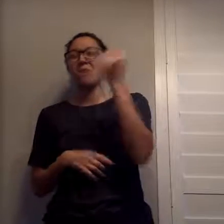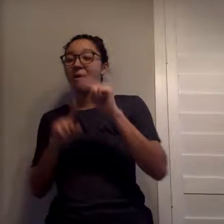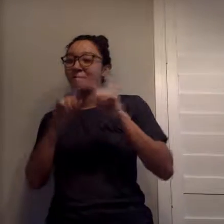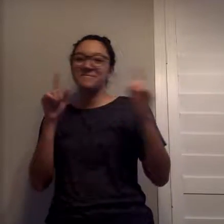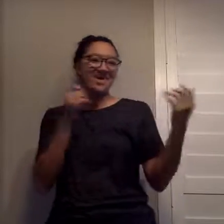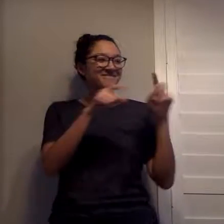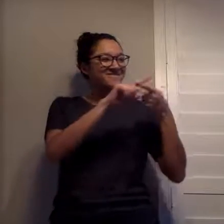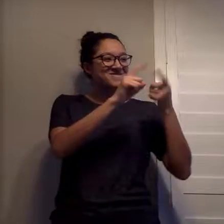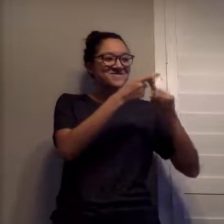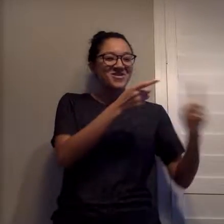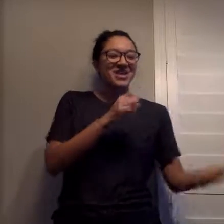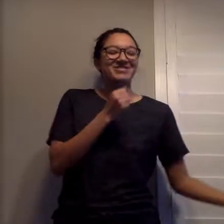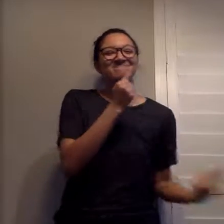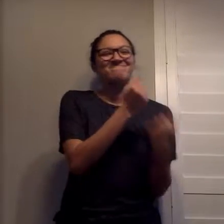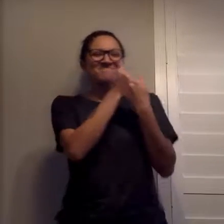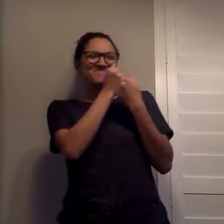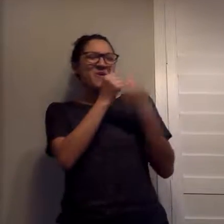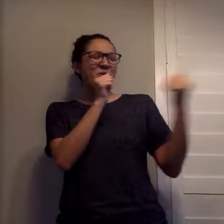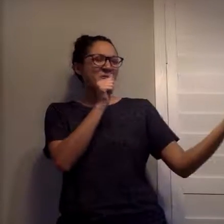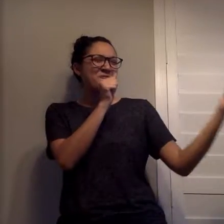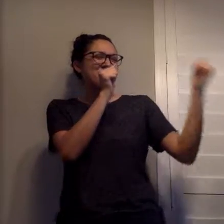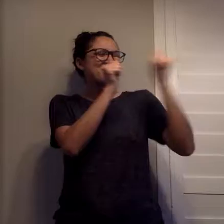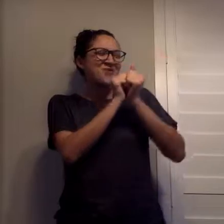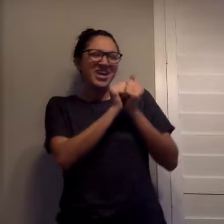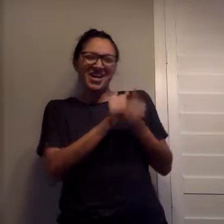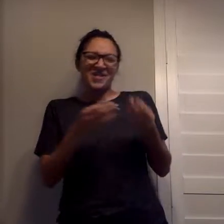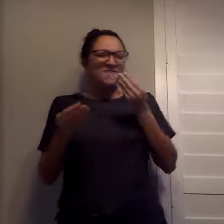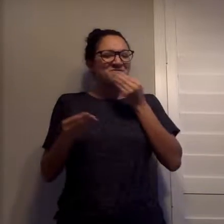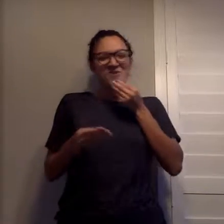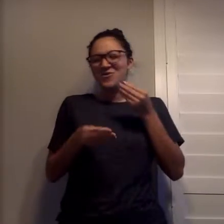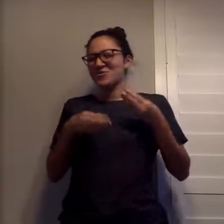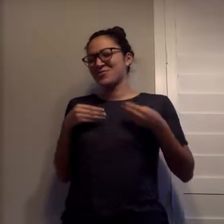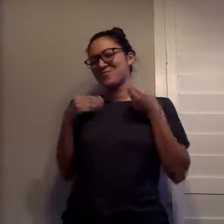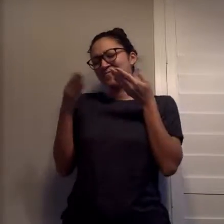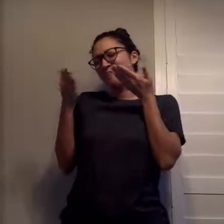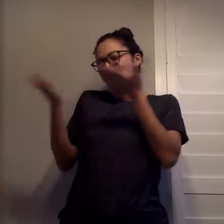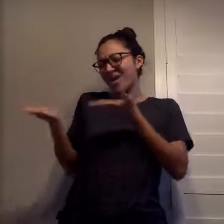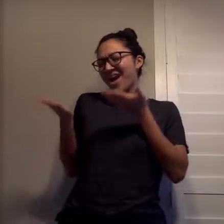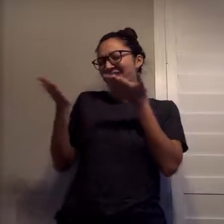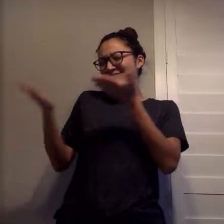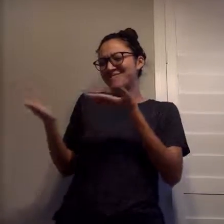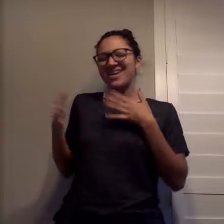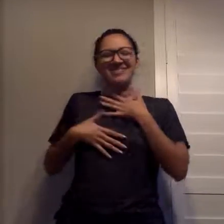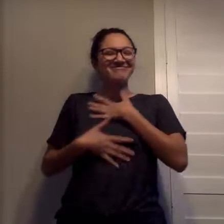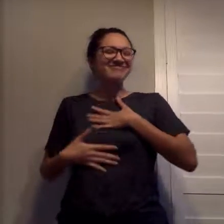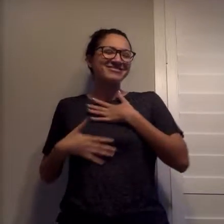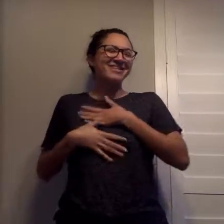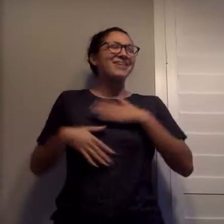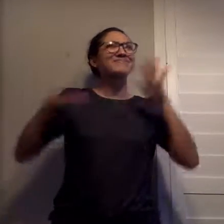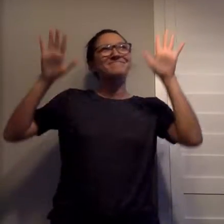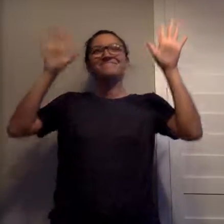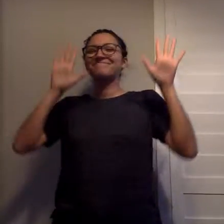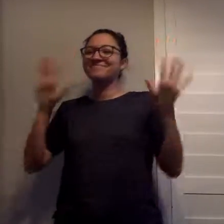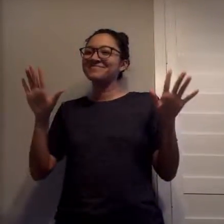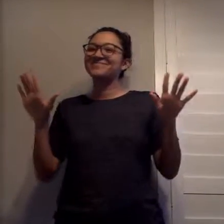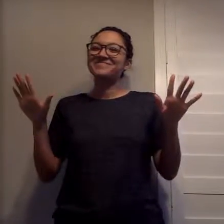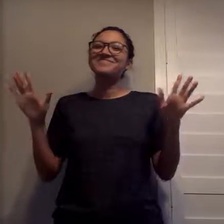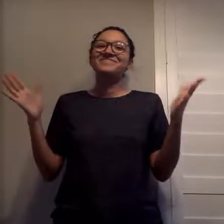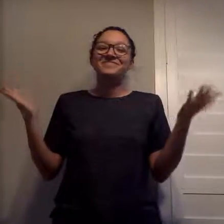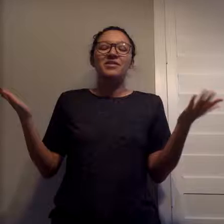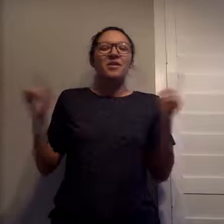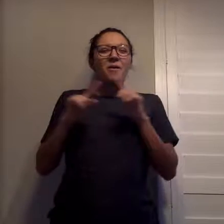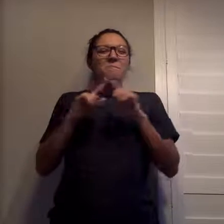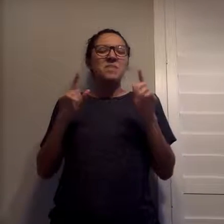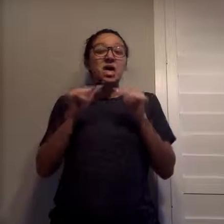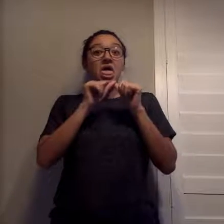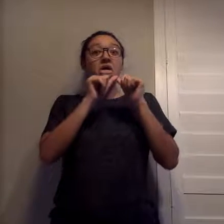house every night for weeks. I was fed, I was entertained, it was great. But that kind of enthusiasm is sort of